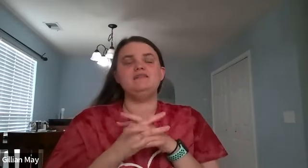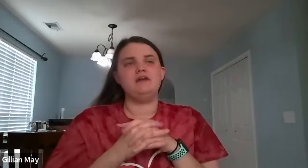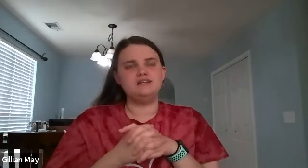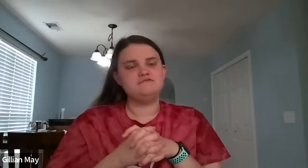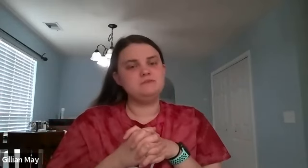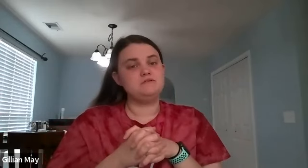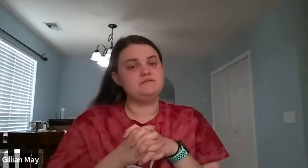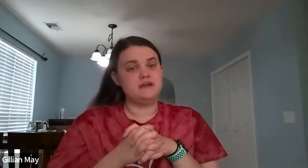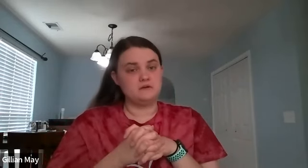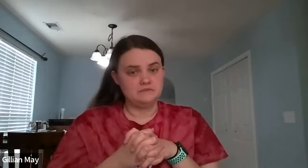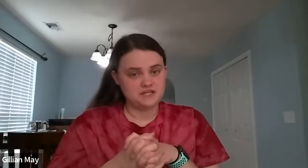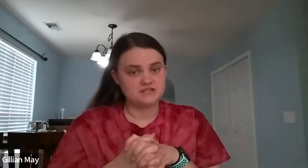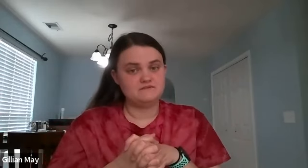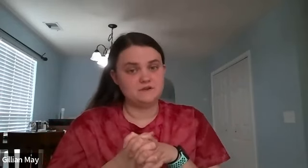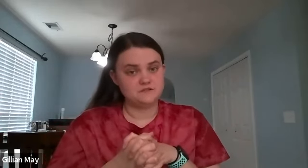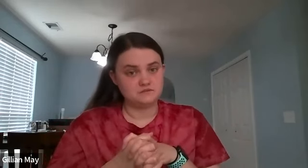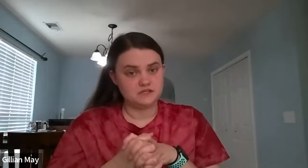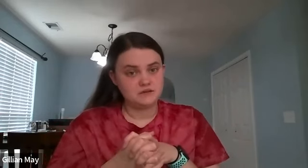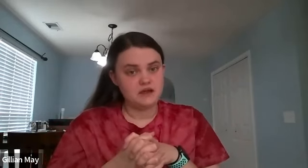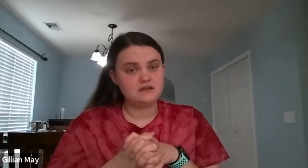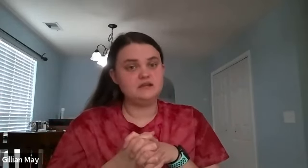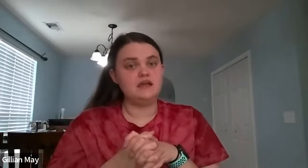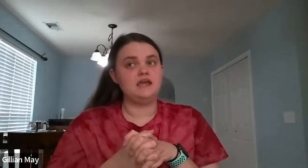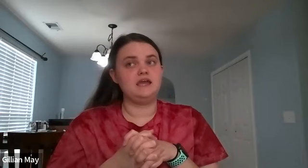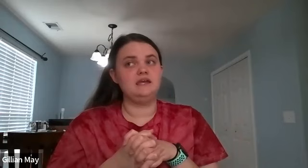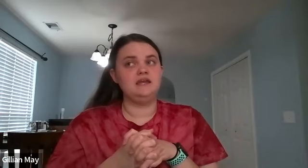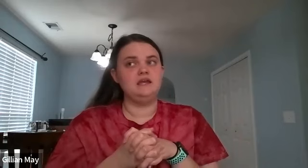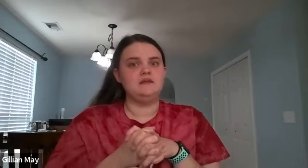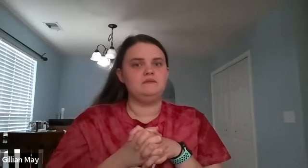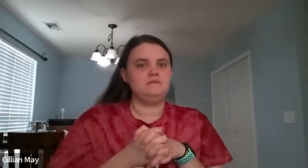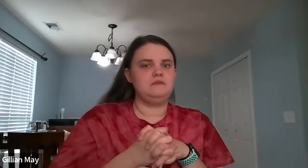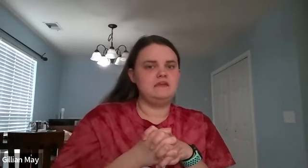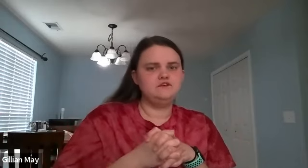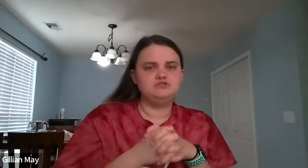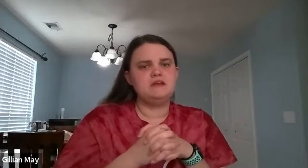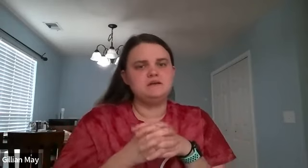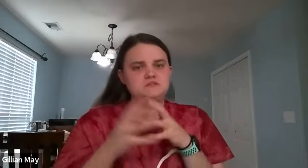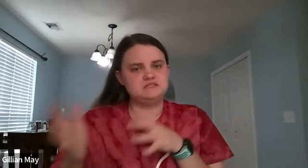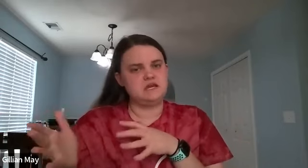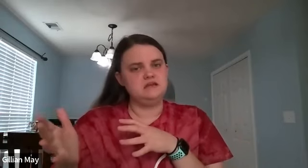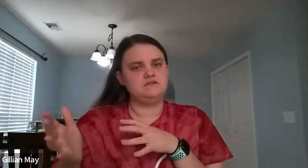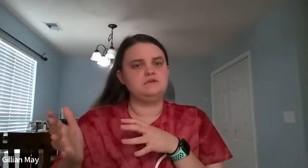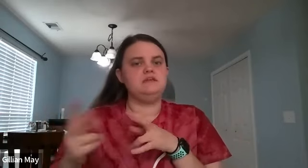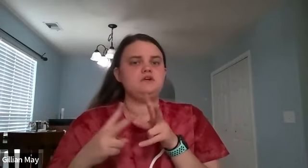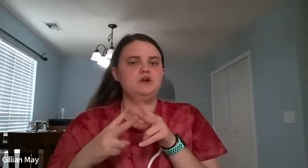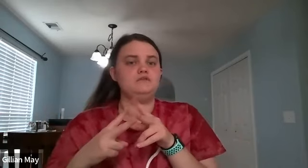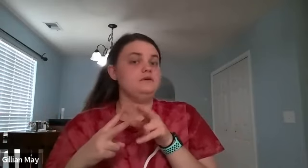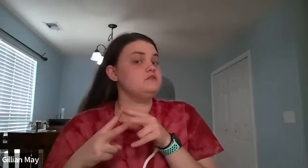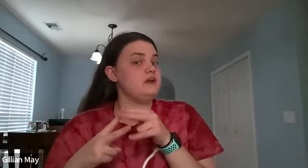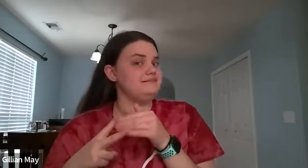lot of deaf people are very patient and very sweet about it. And if you do make a mistake, they'll either kind of let